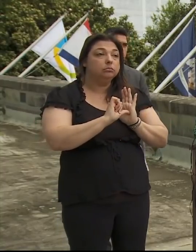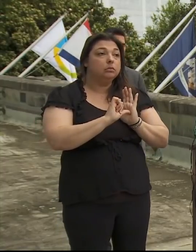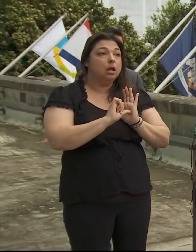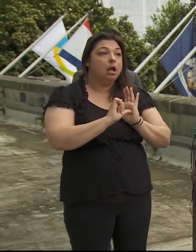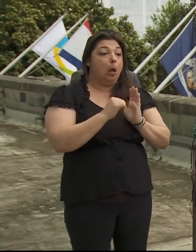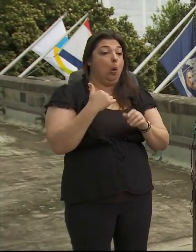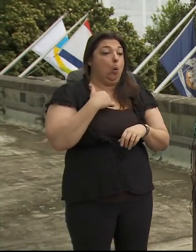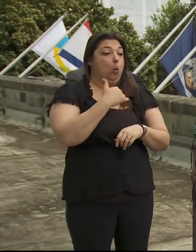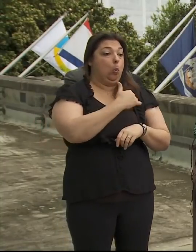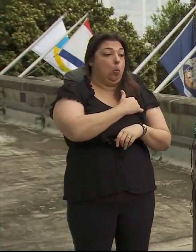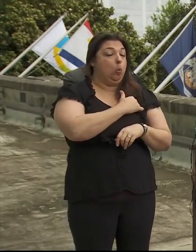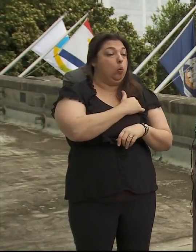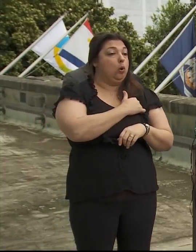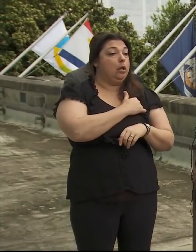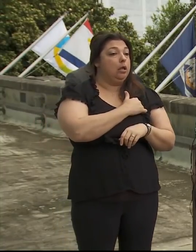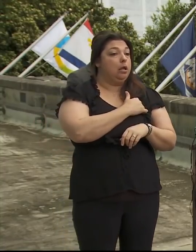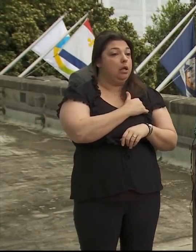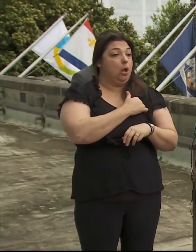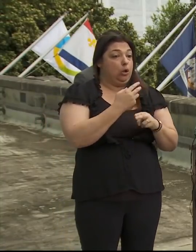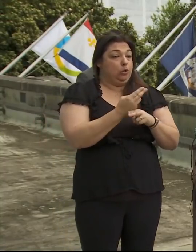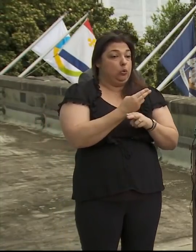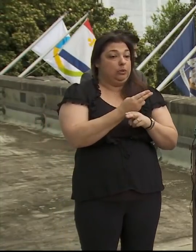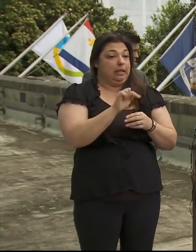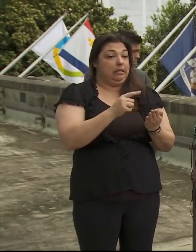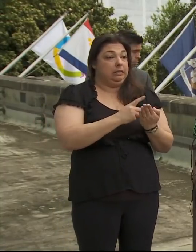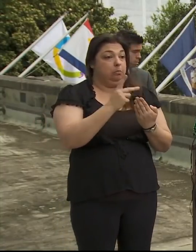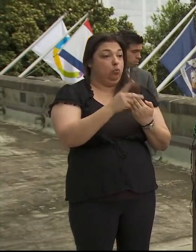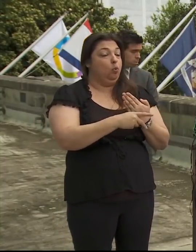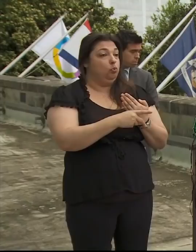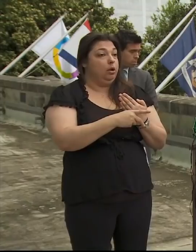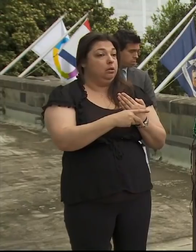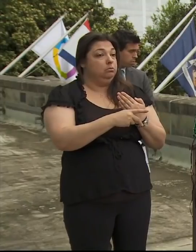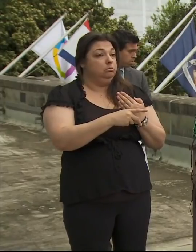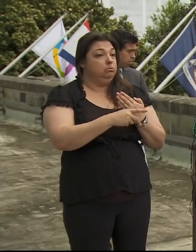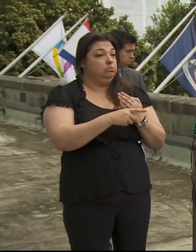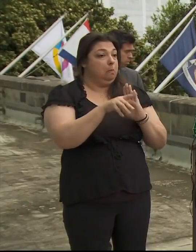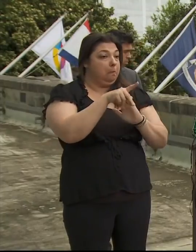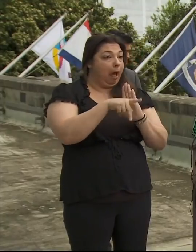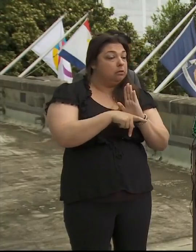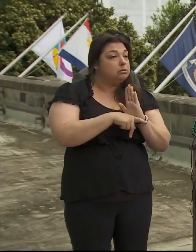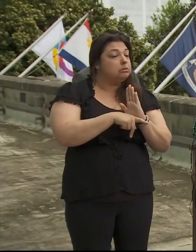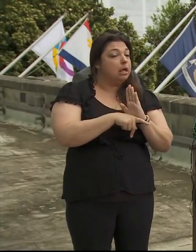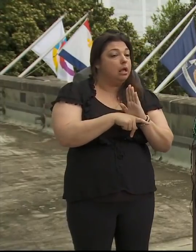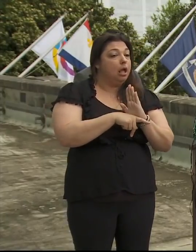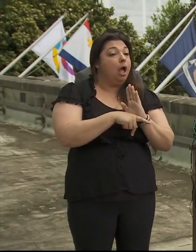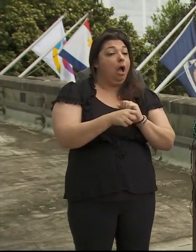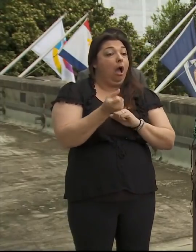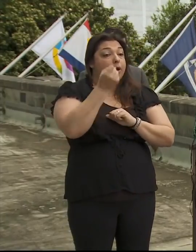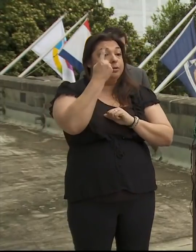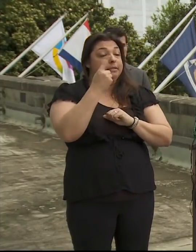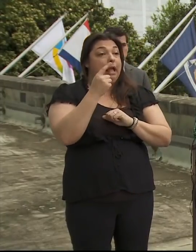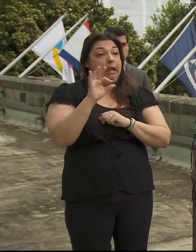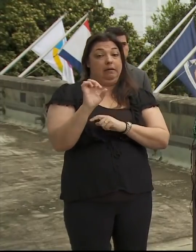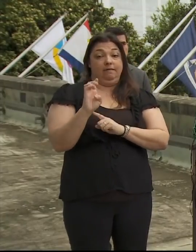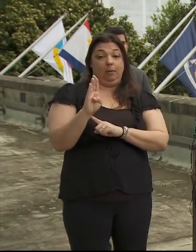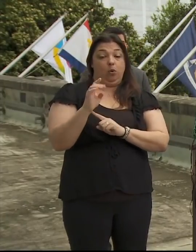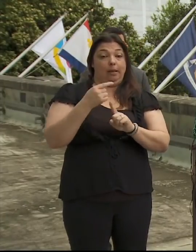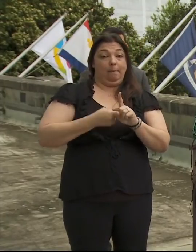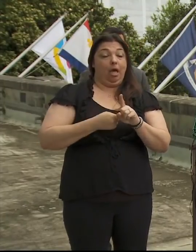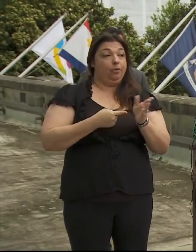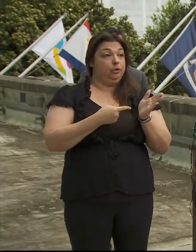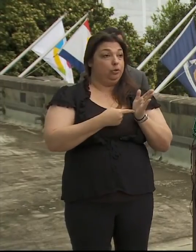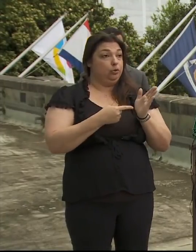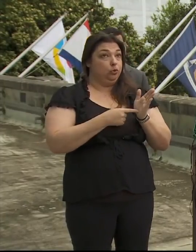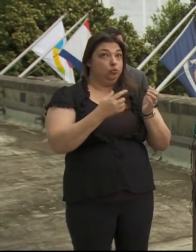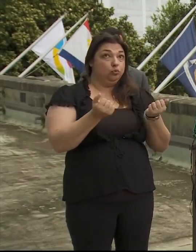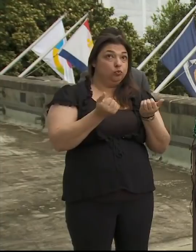we're putting this amnesty in place, understand that the month of February that is due to be